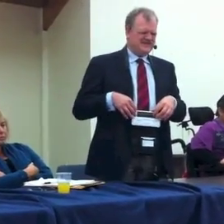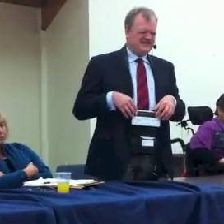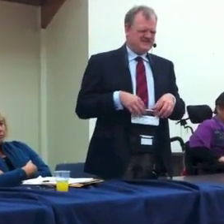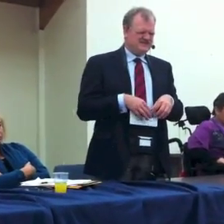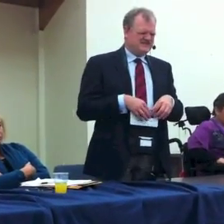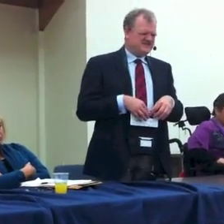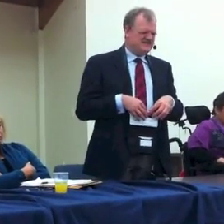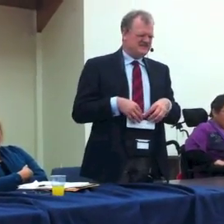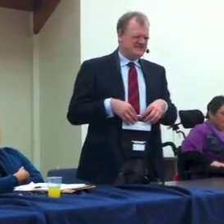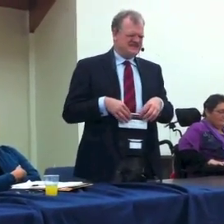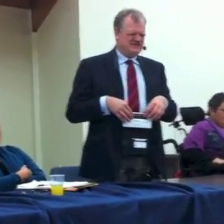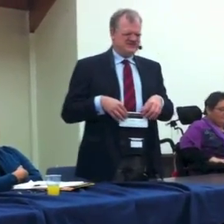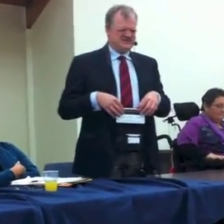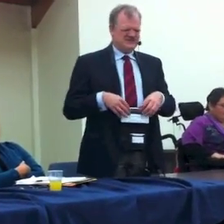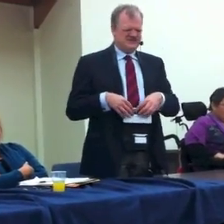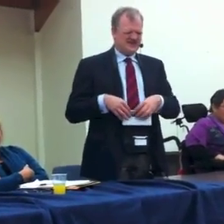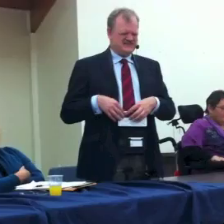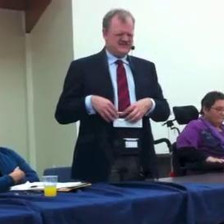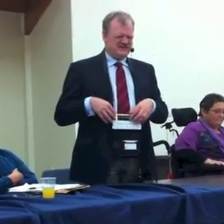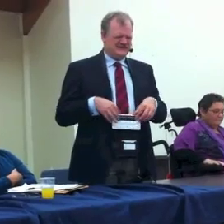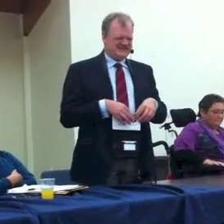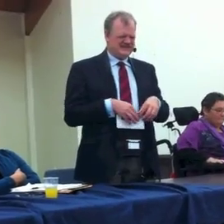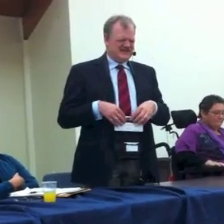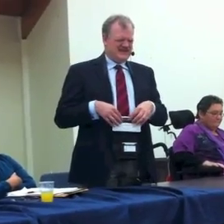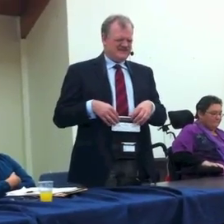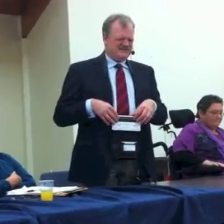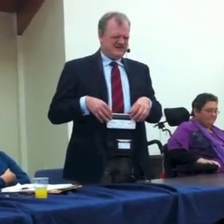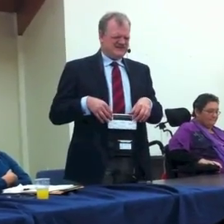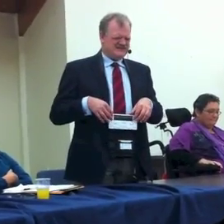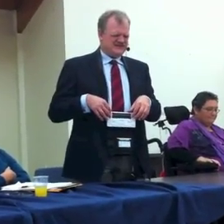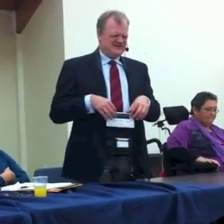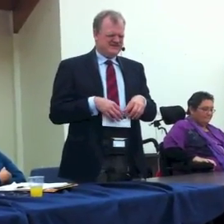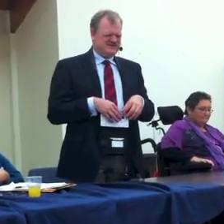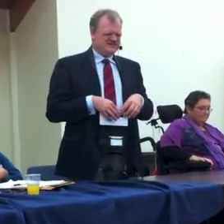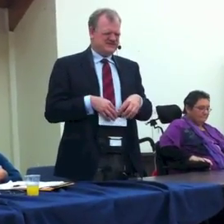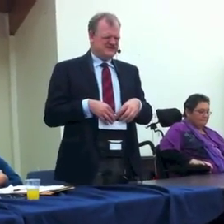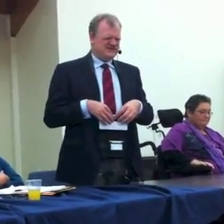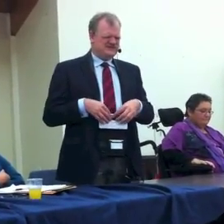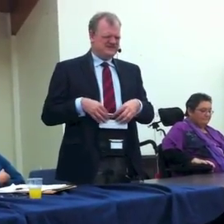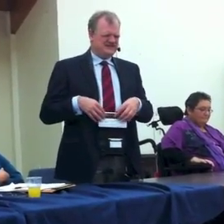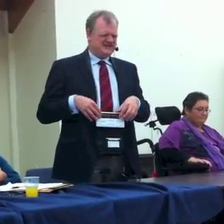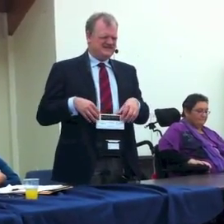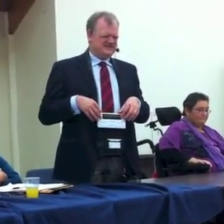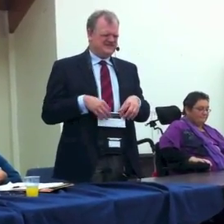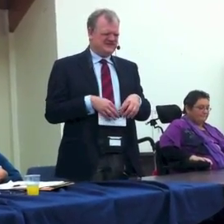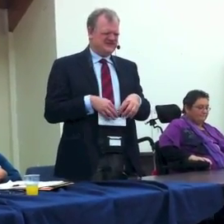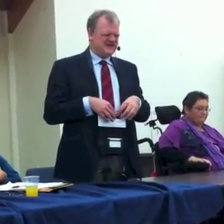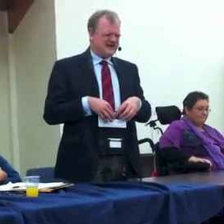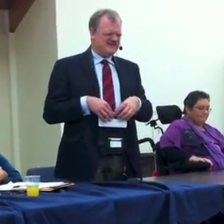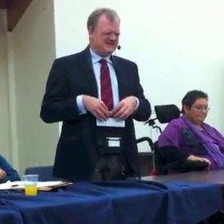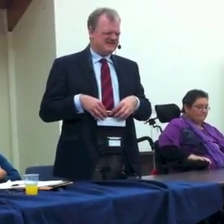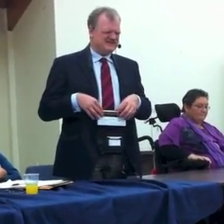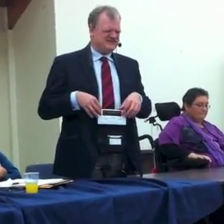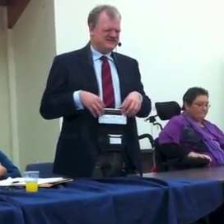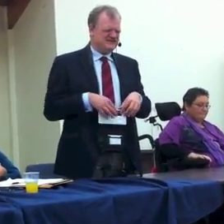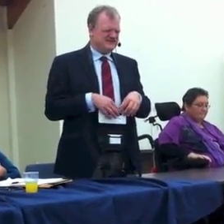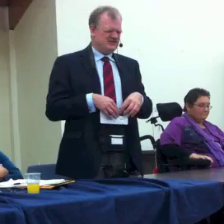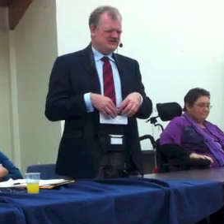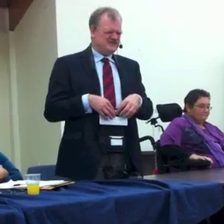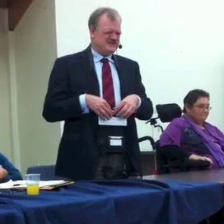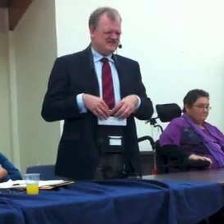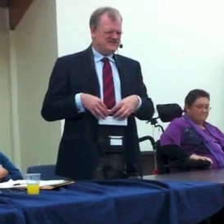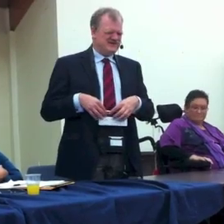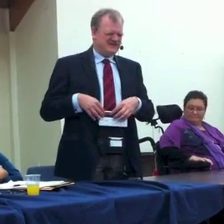of their misconceptions of our disabilities. Now, we're not alone, of course, because life is full of hard knocks